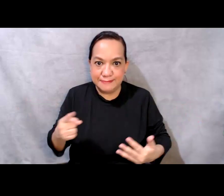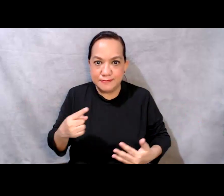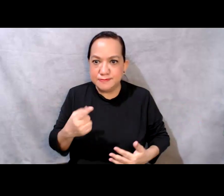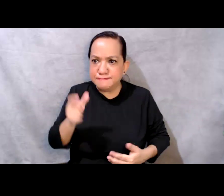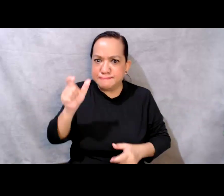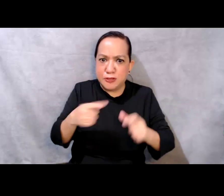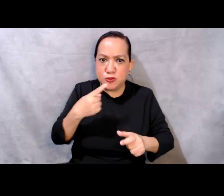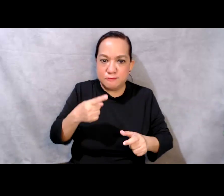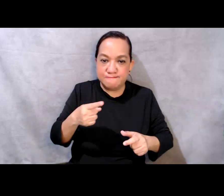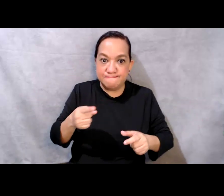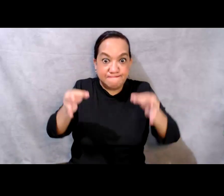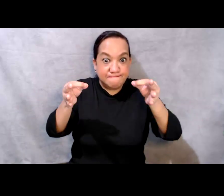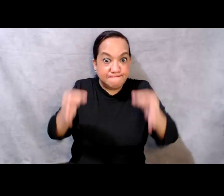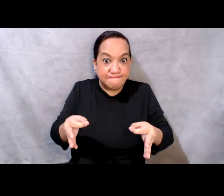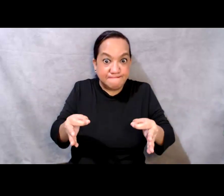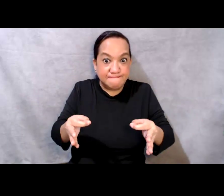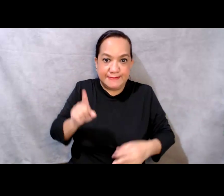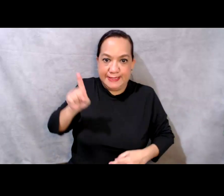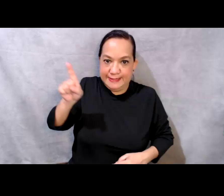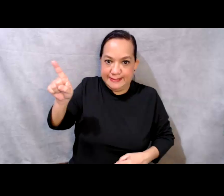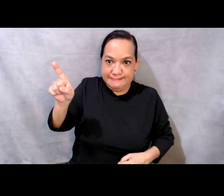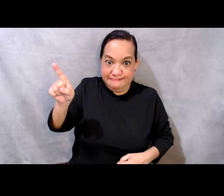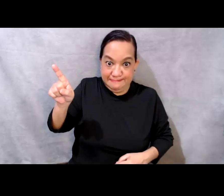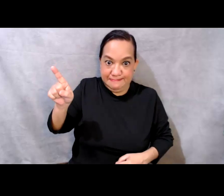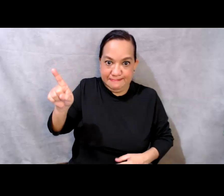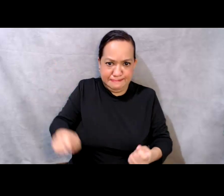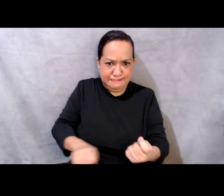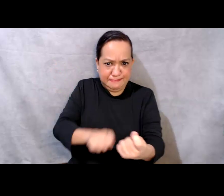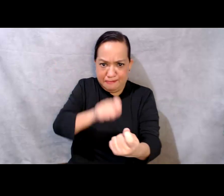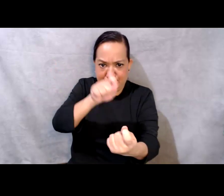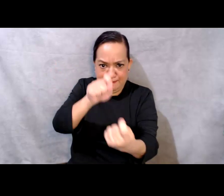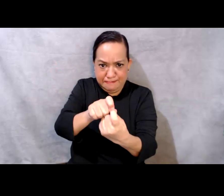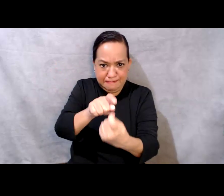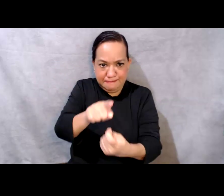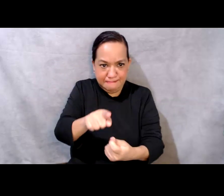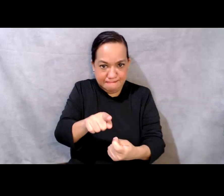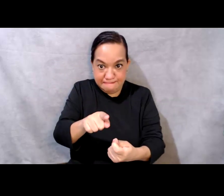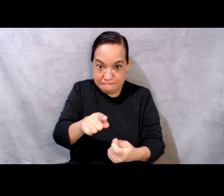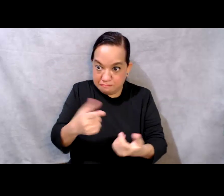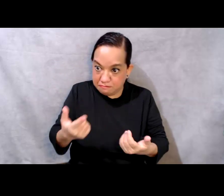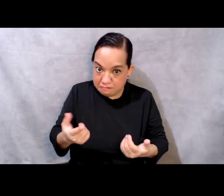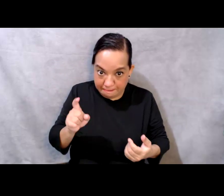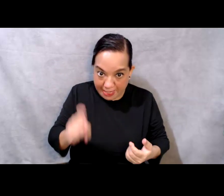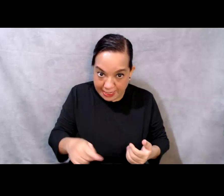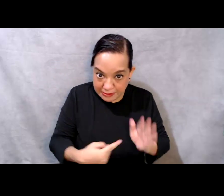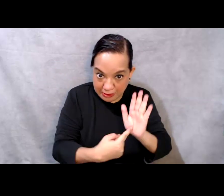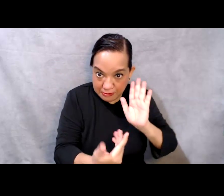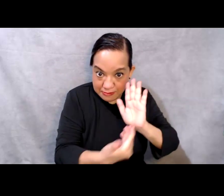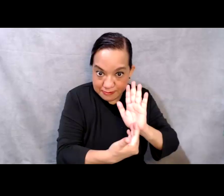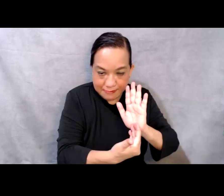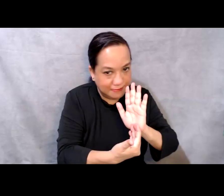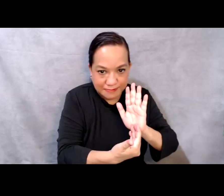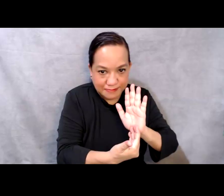course, is everything here. But in a recent case we worked on in